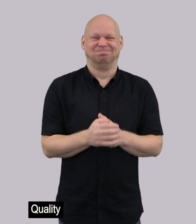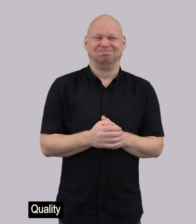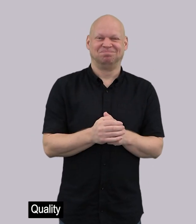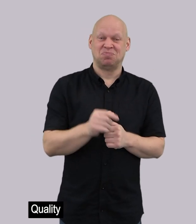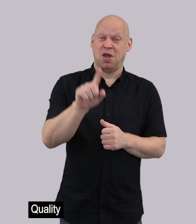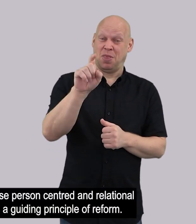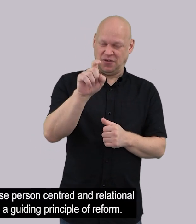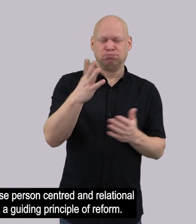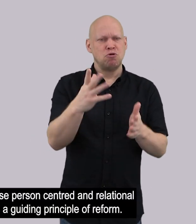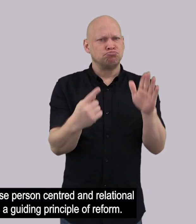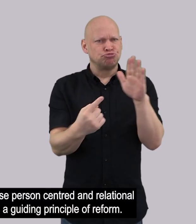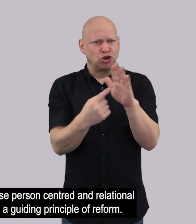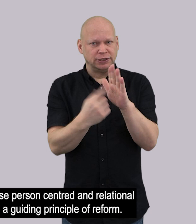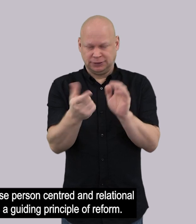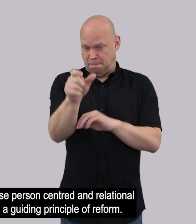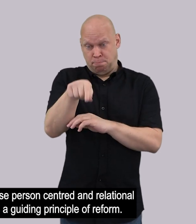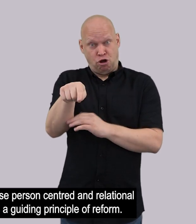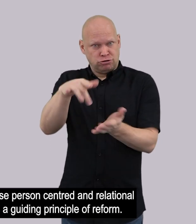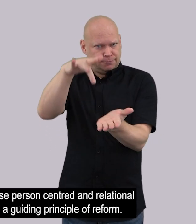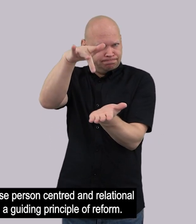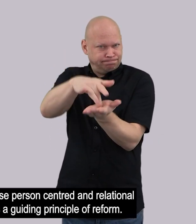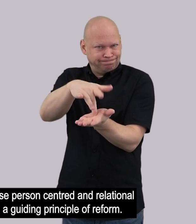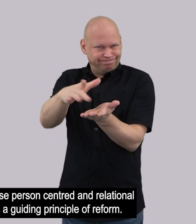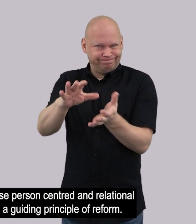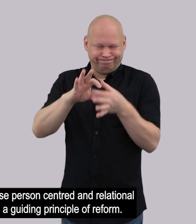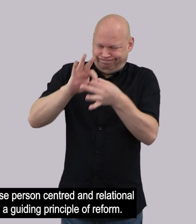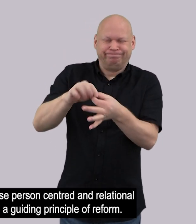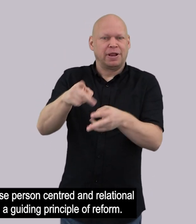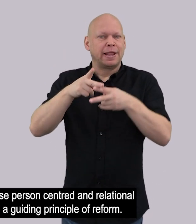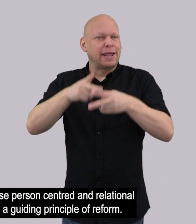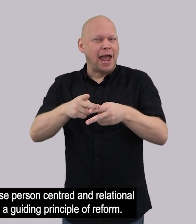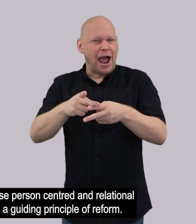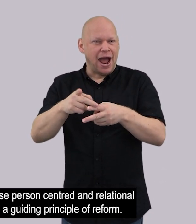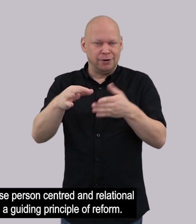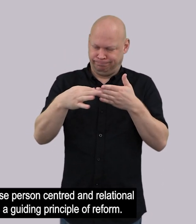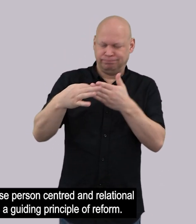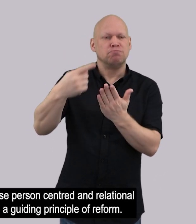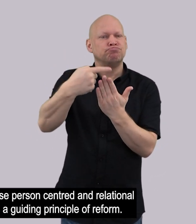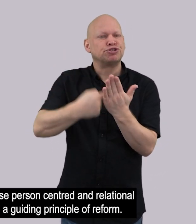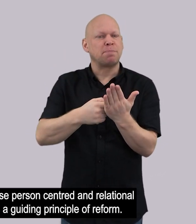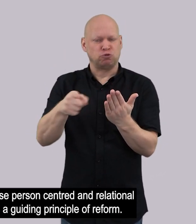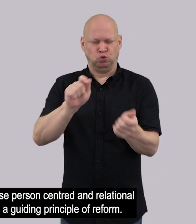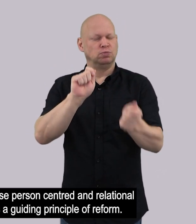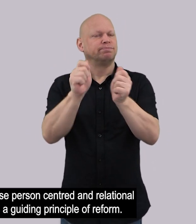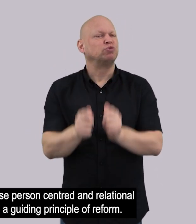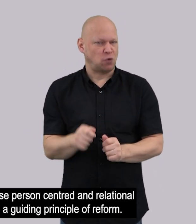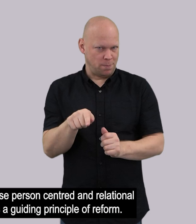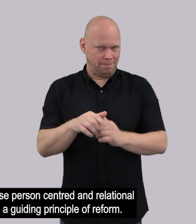Quality. 11. Prioritise person-centred and relational care as a guiding principle of reform.